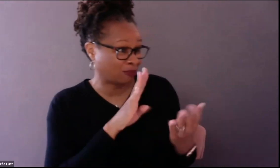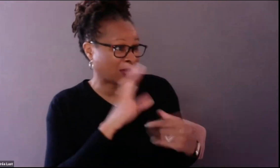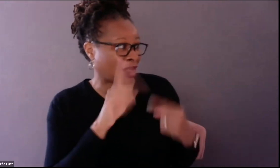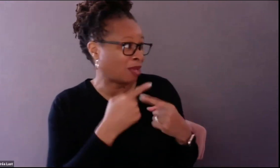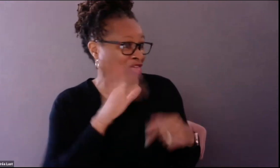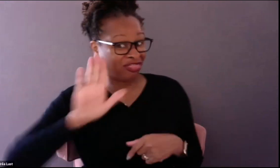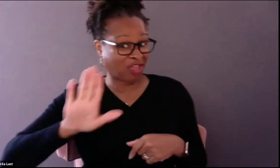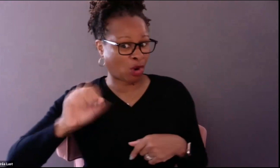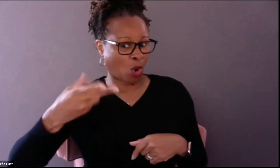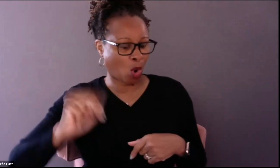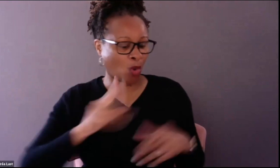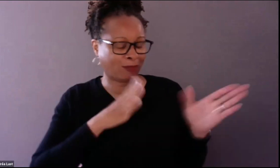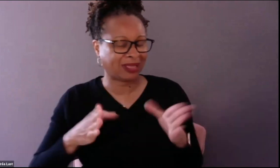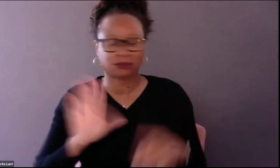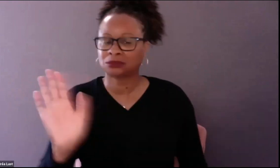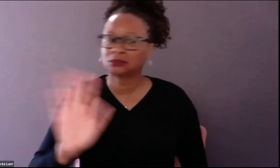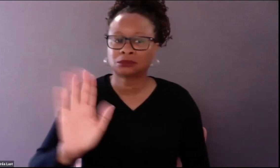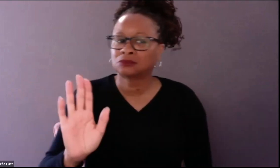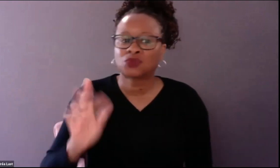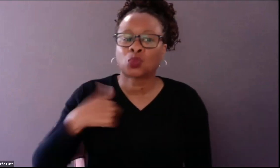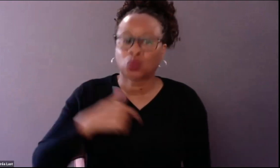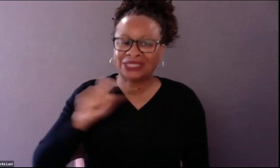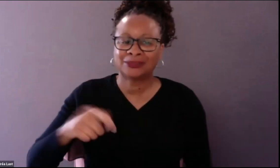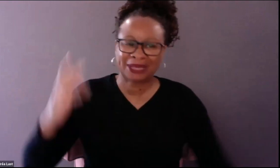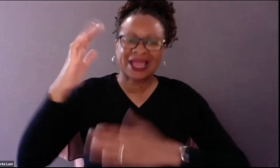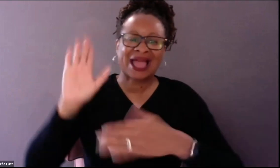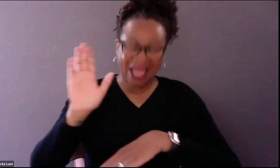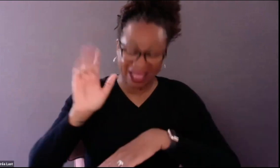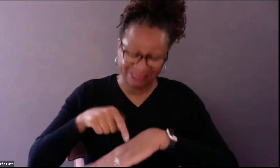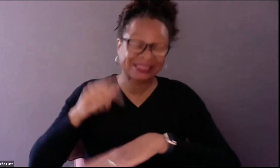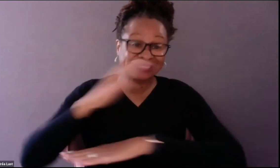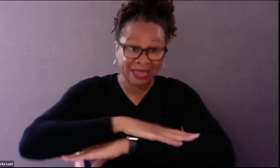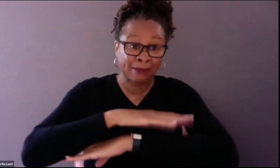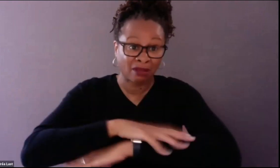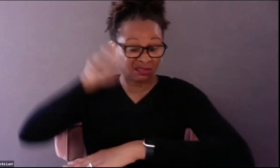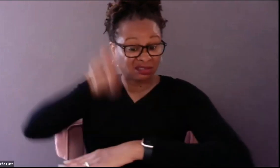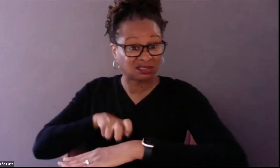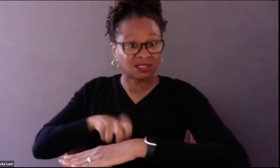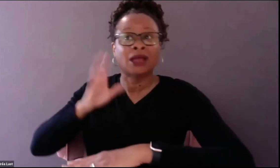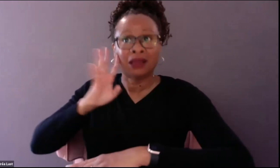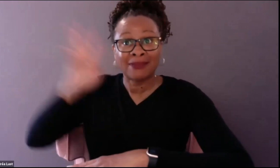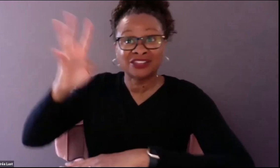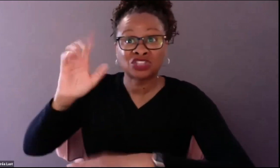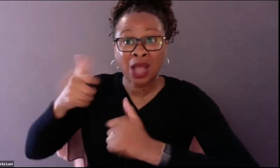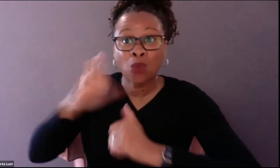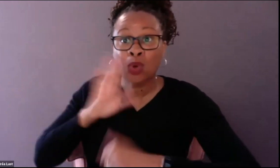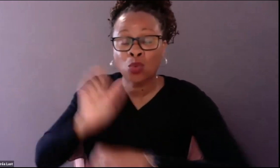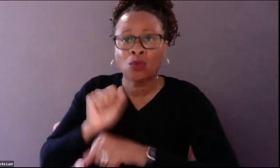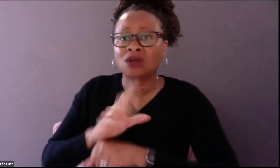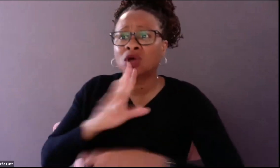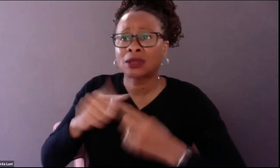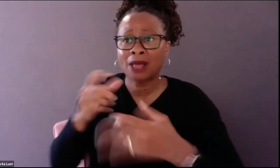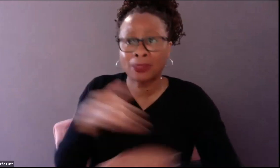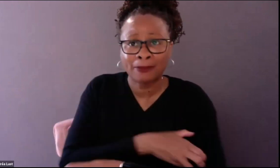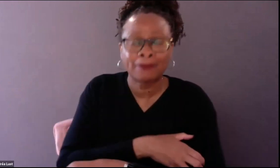developed. We want to be at the table, envisioning how this is going to work, talking about the problem. We want to have